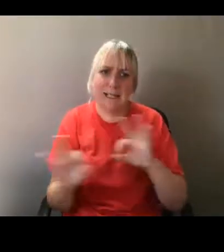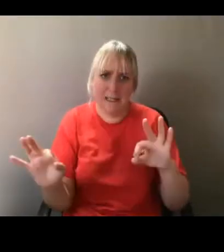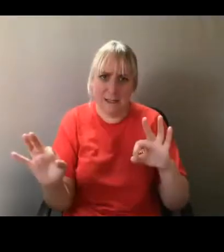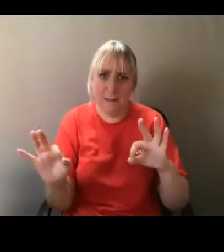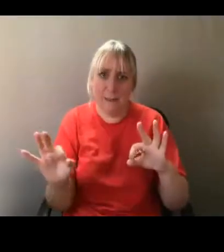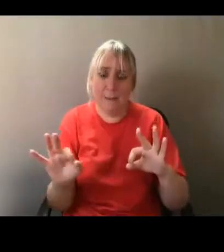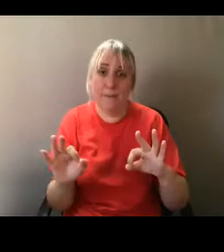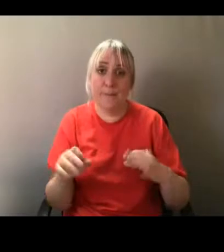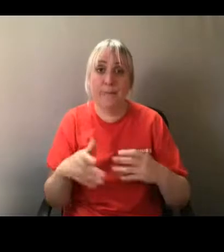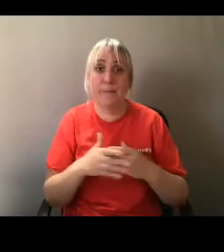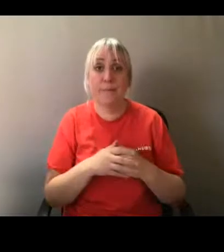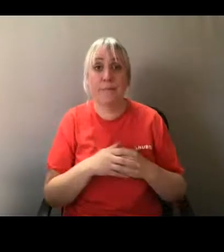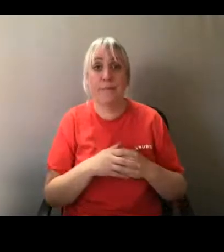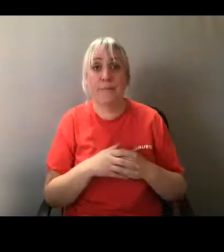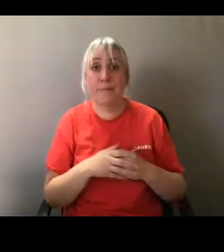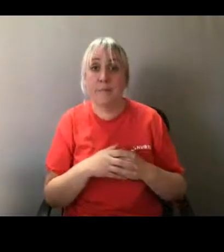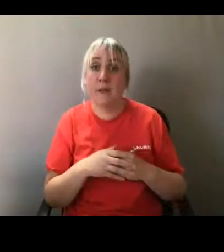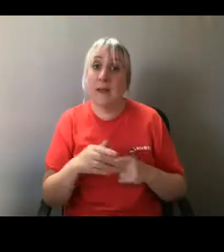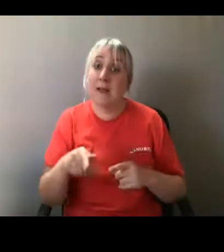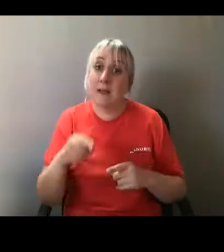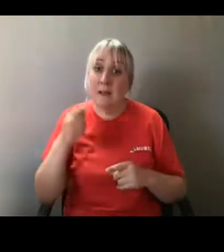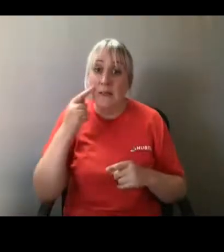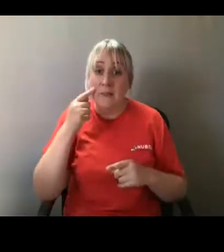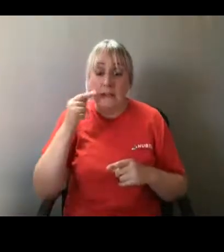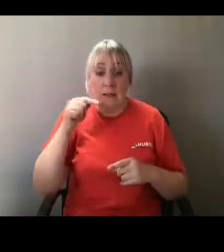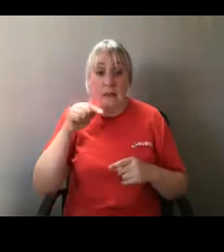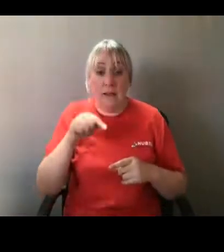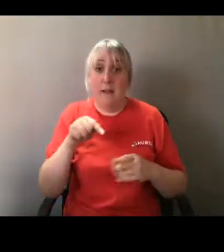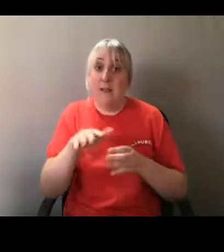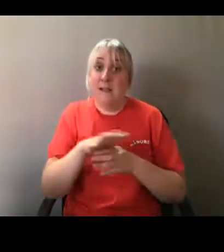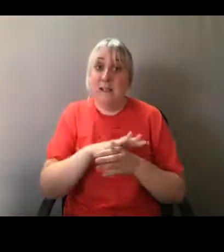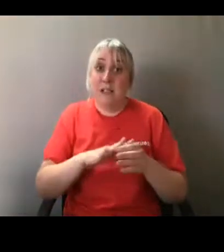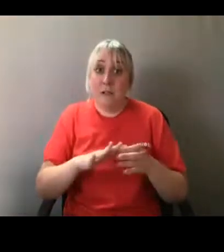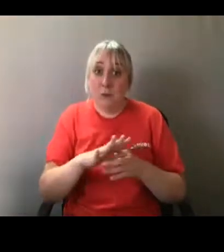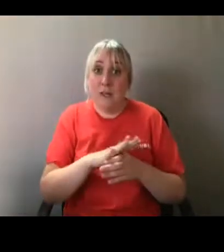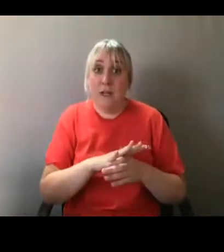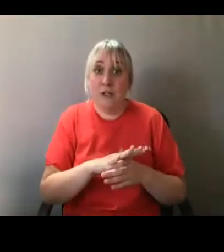that social situation was